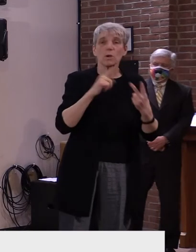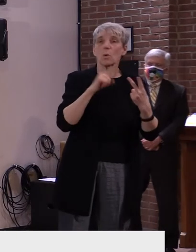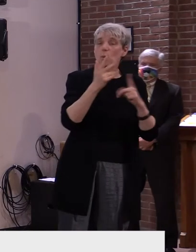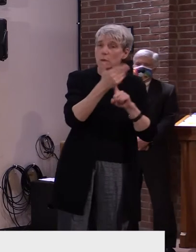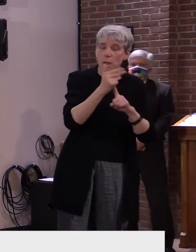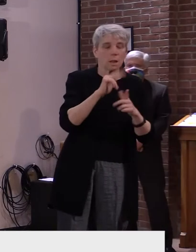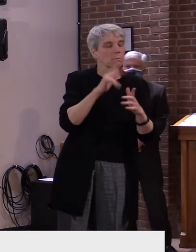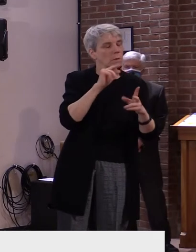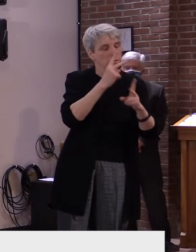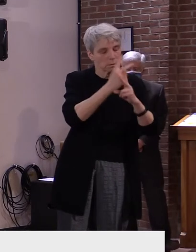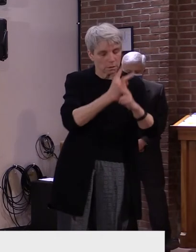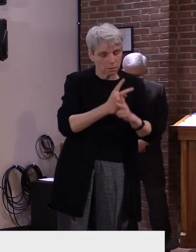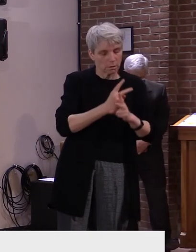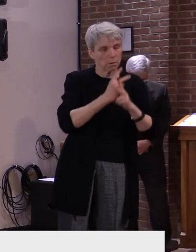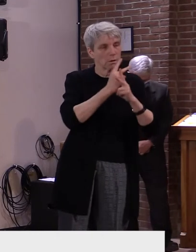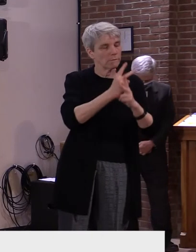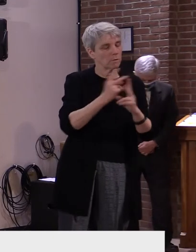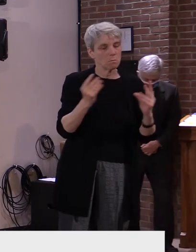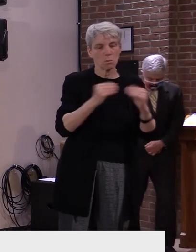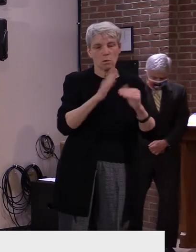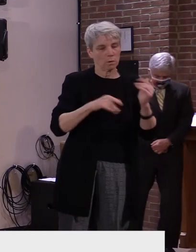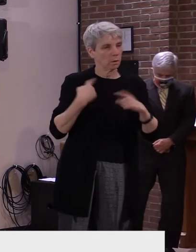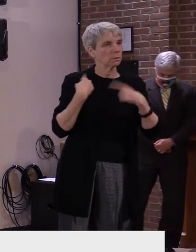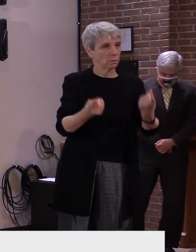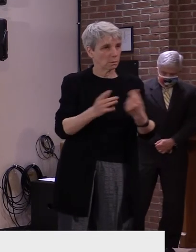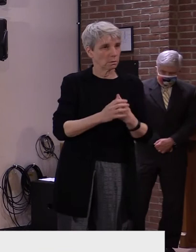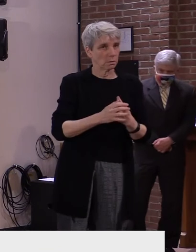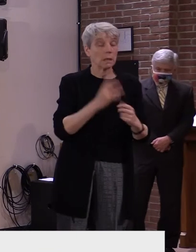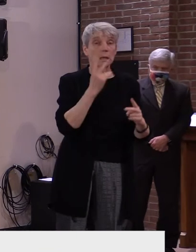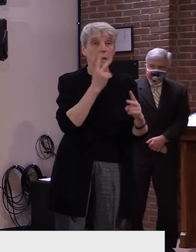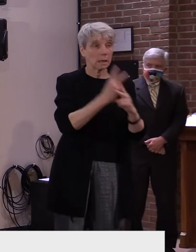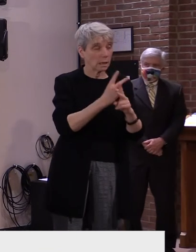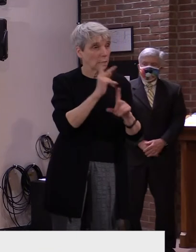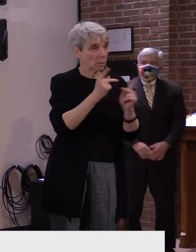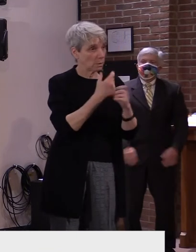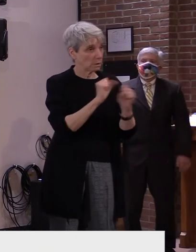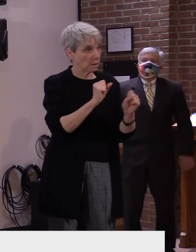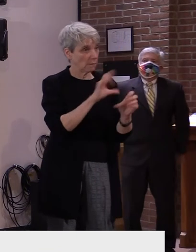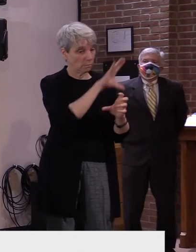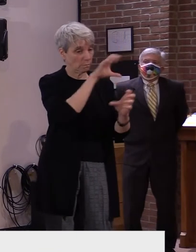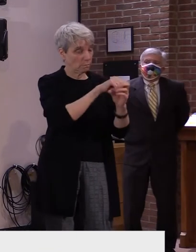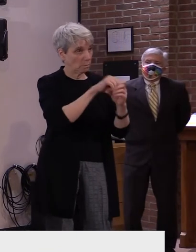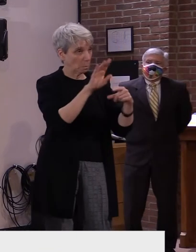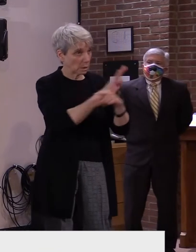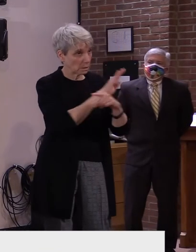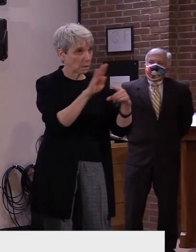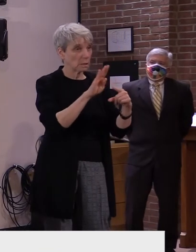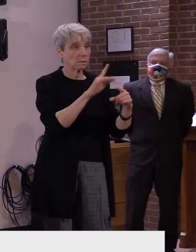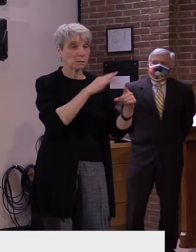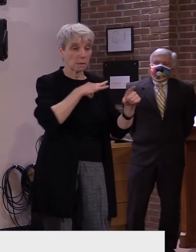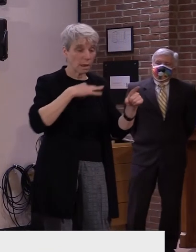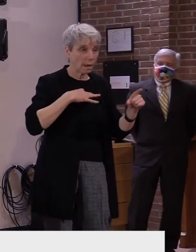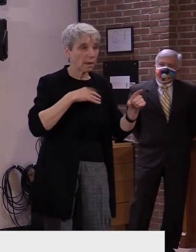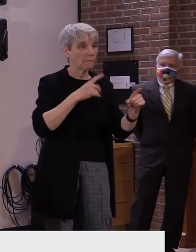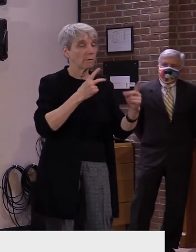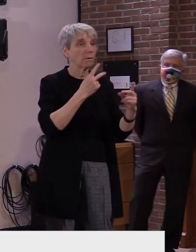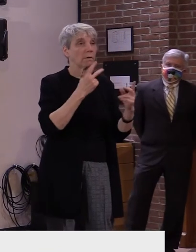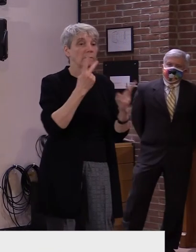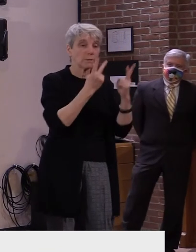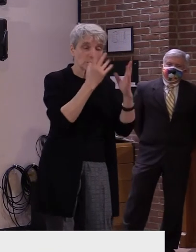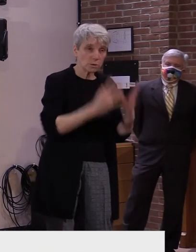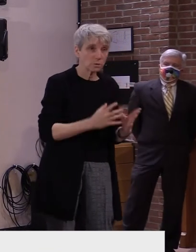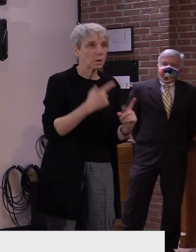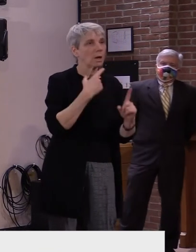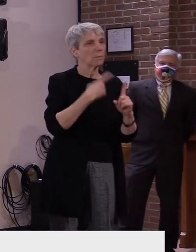been more important not only for the safety of your staff and customers but first for the ongoing stability of our economy